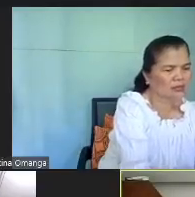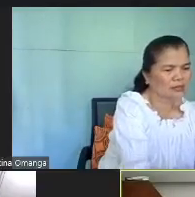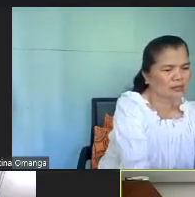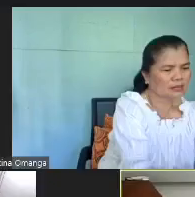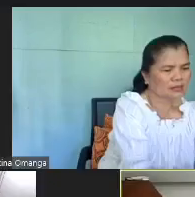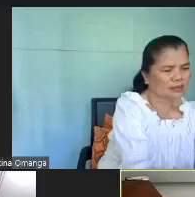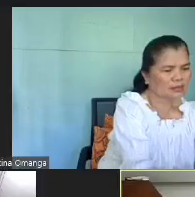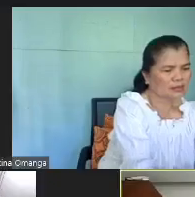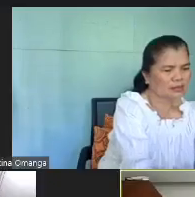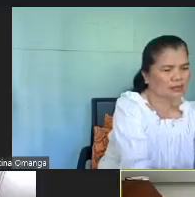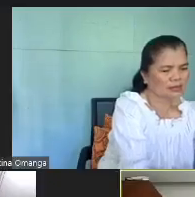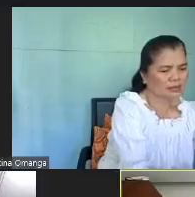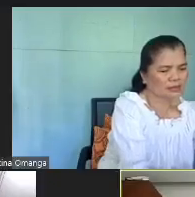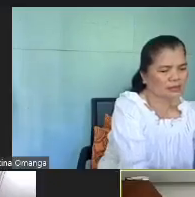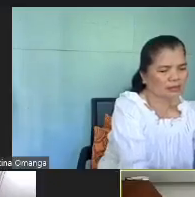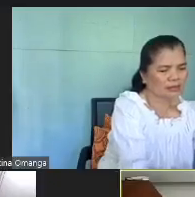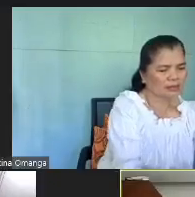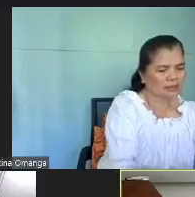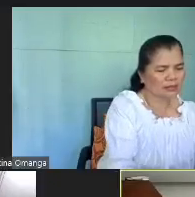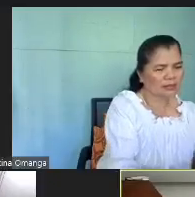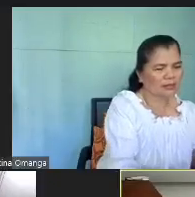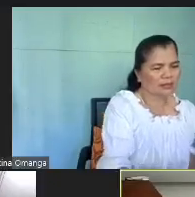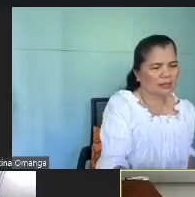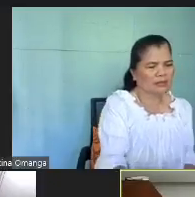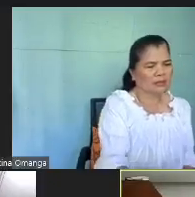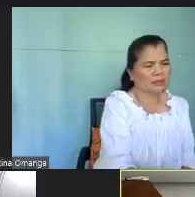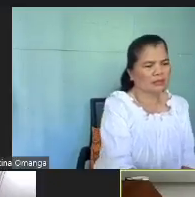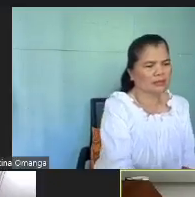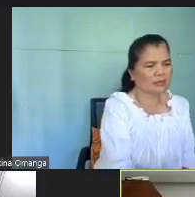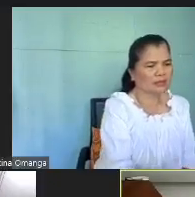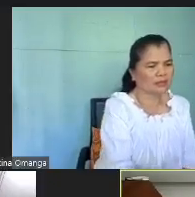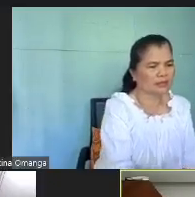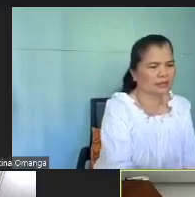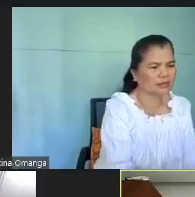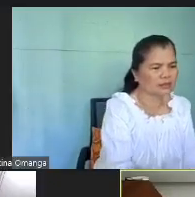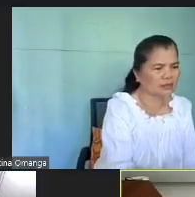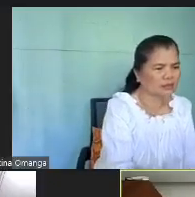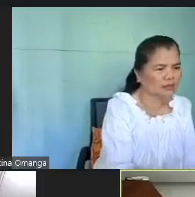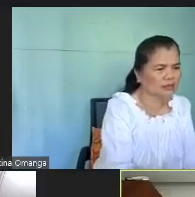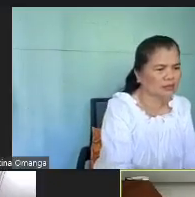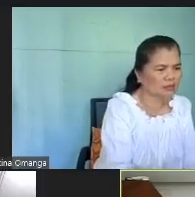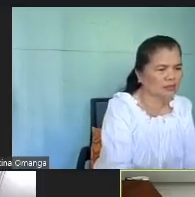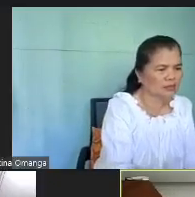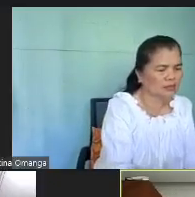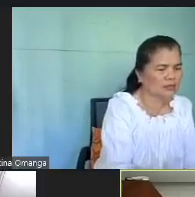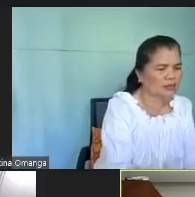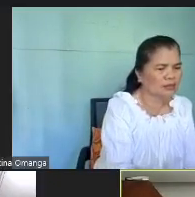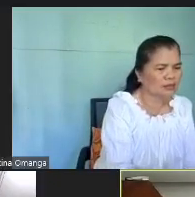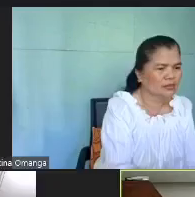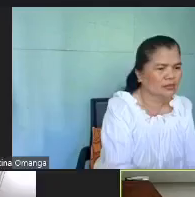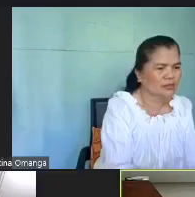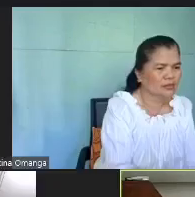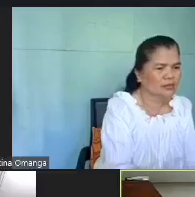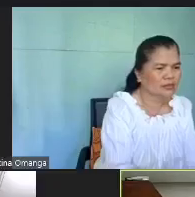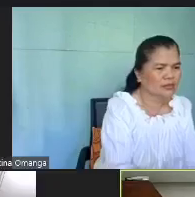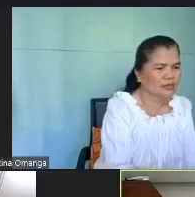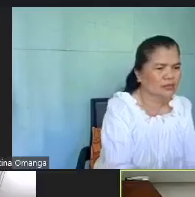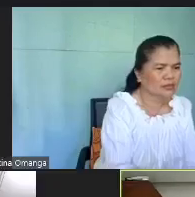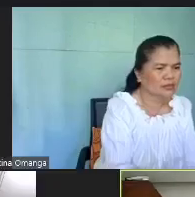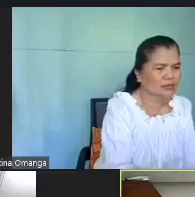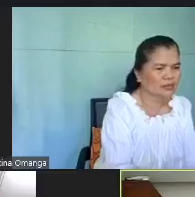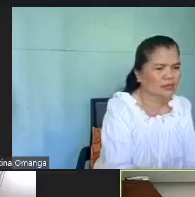pre-service teachers from the ALCO 5 or the Associations of Local College and Universities of the Bicol region.